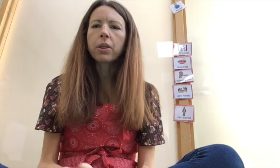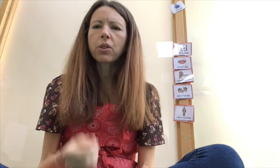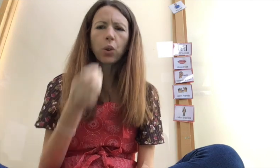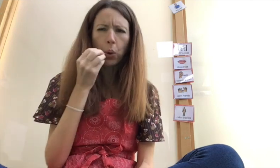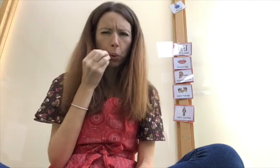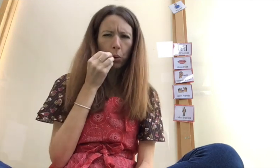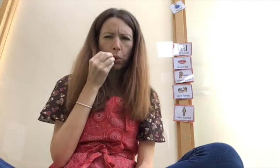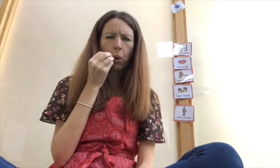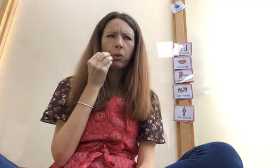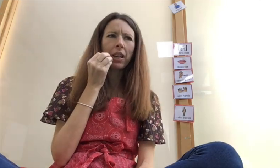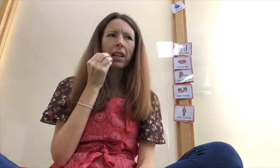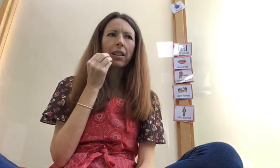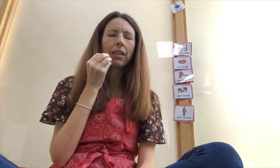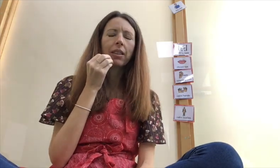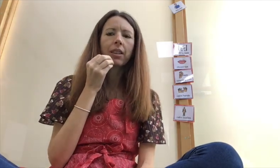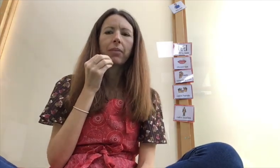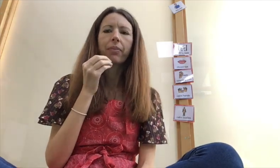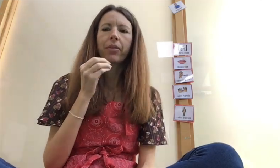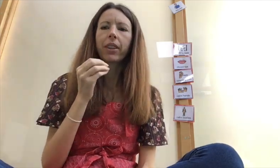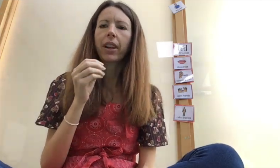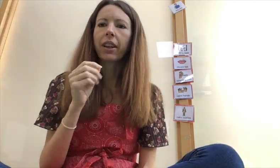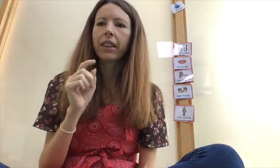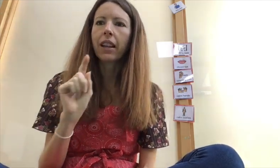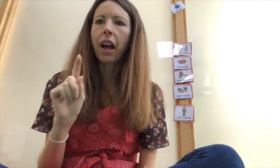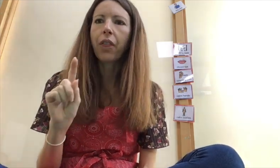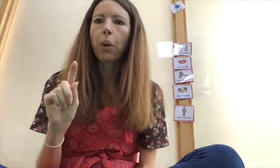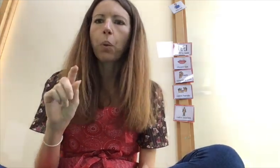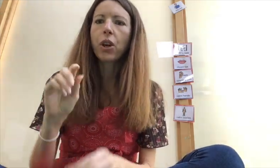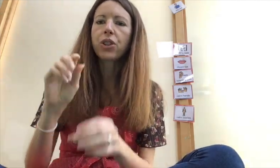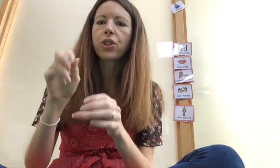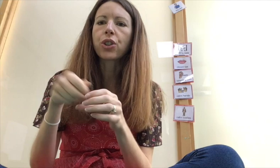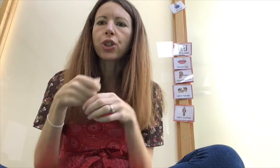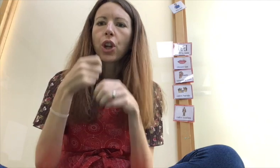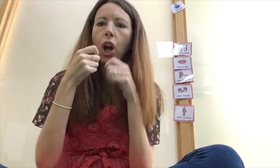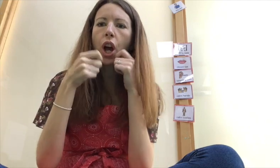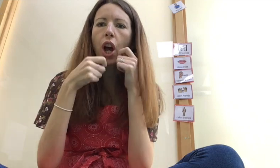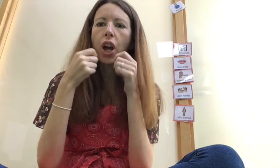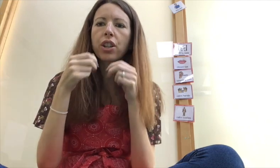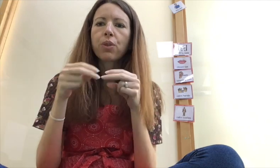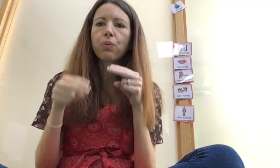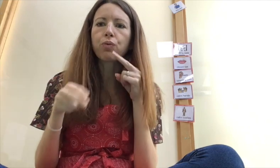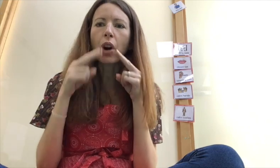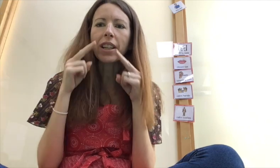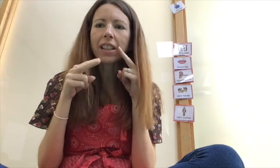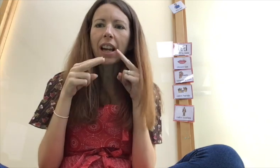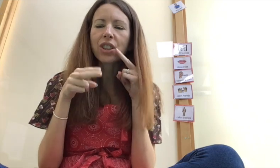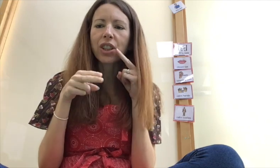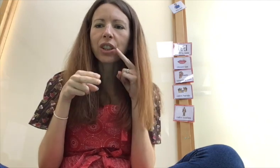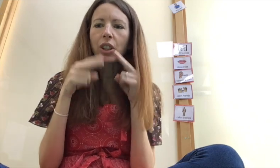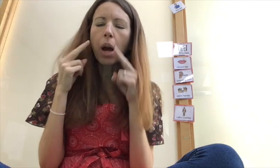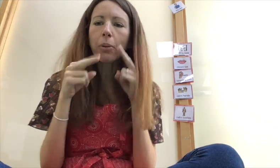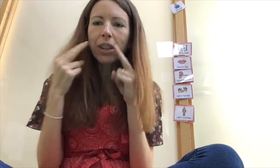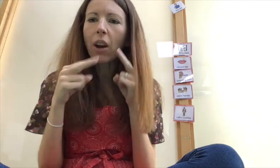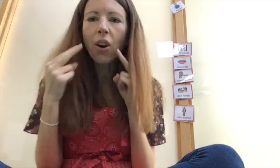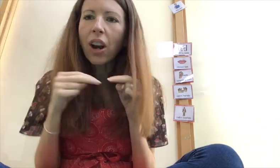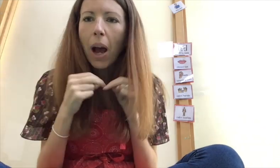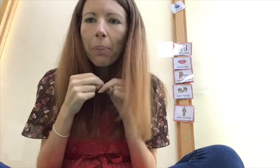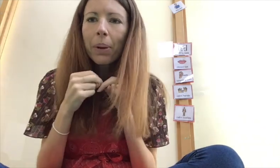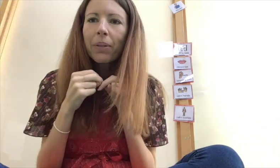too salty, and the other was just right, and she gobbled it all up. Do